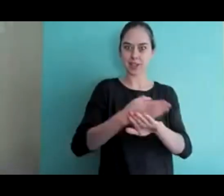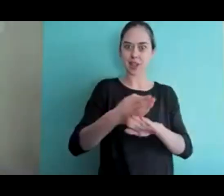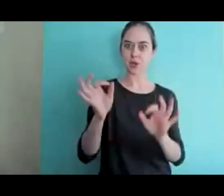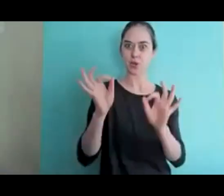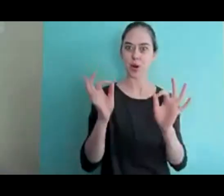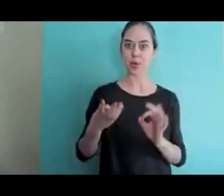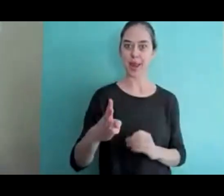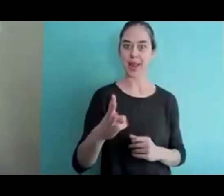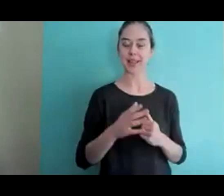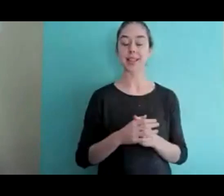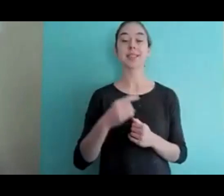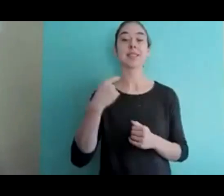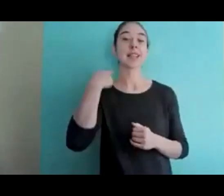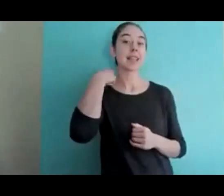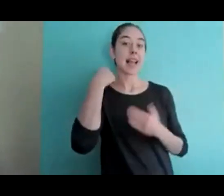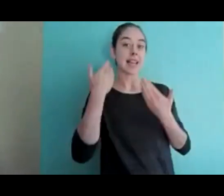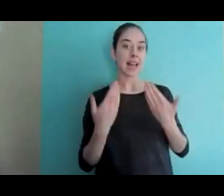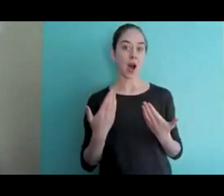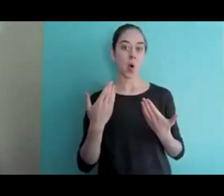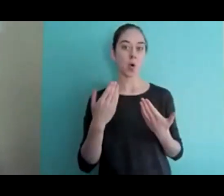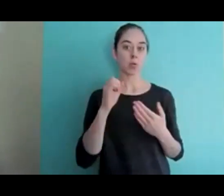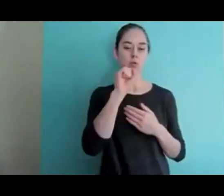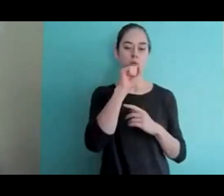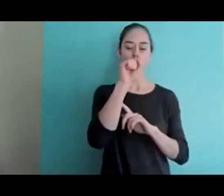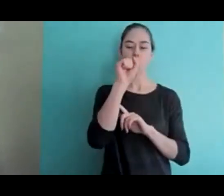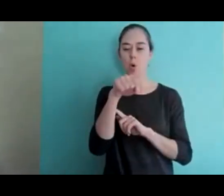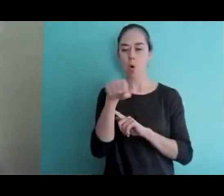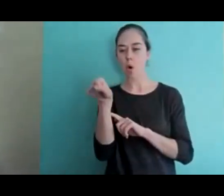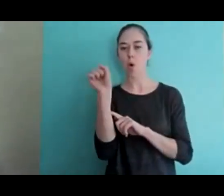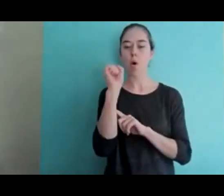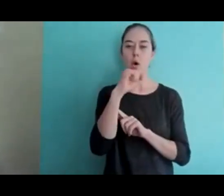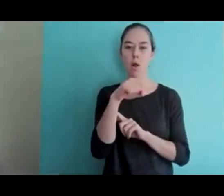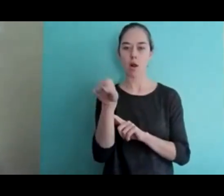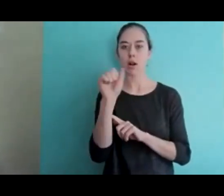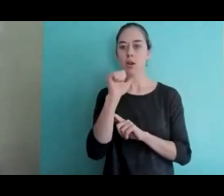now, just nice and easy. Don't jerk it.